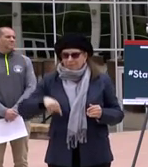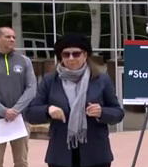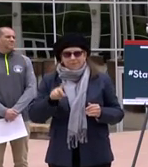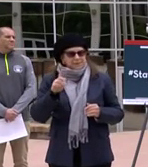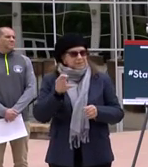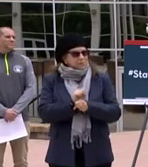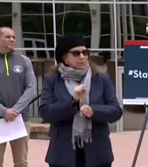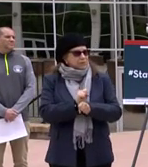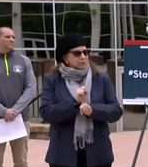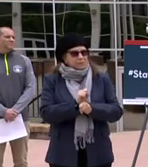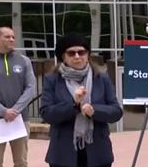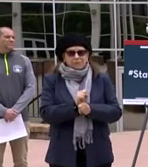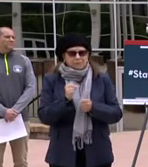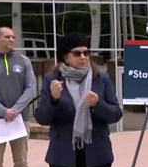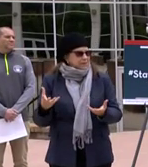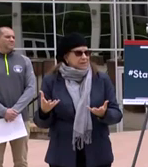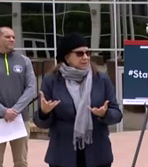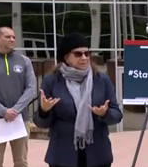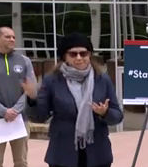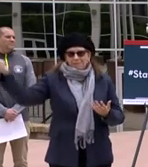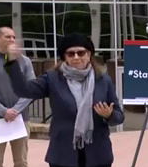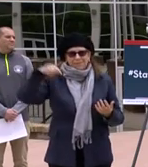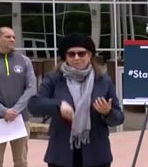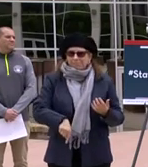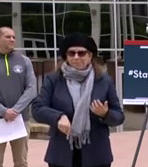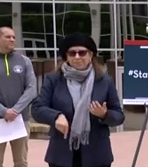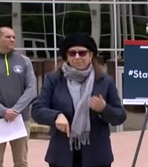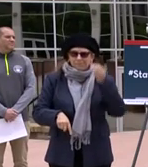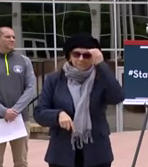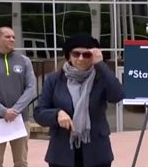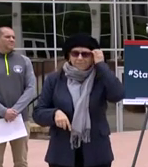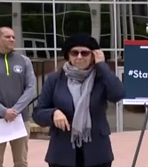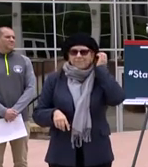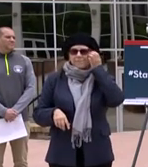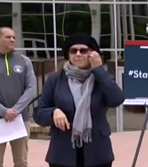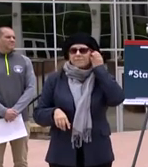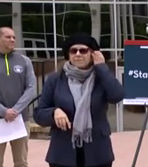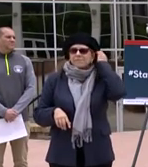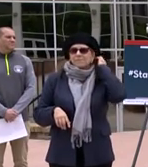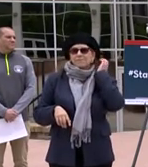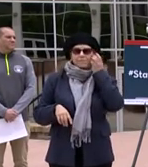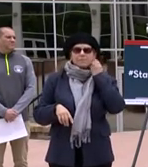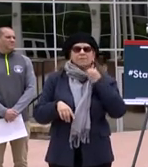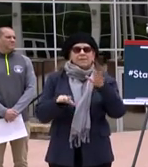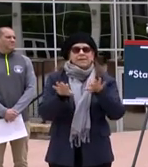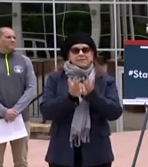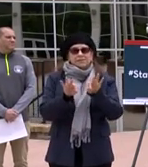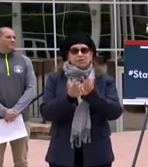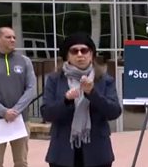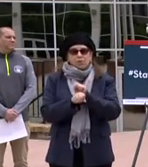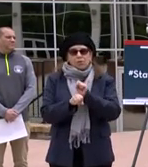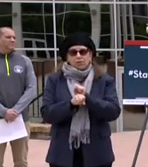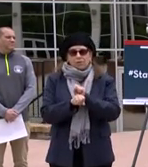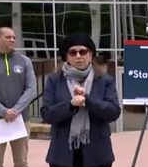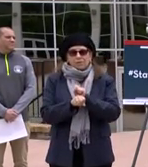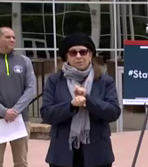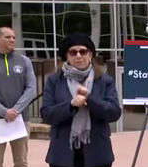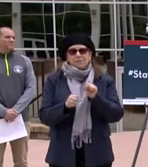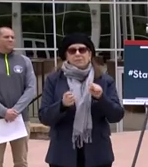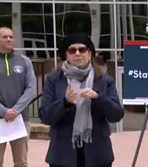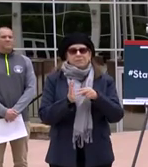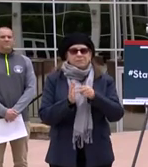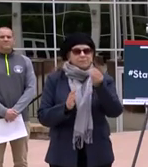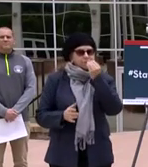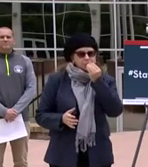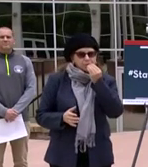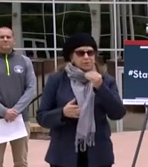want to call everybody's attention, however, to all the essential things: food, medicine, going to an essential job or essential